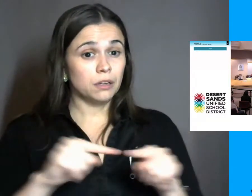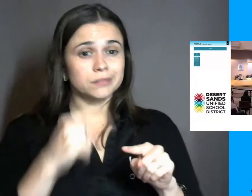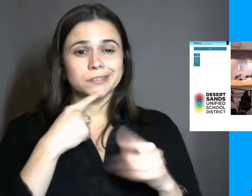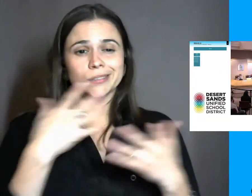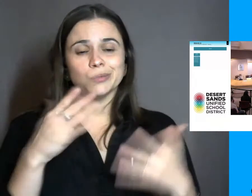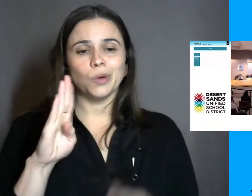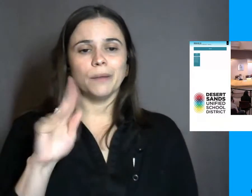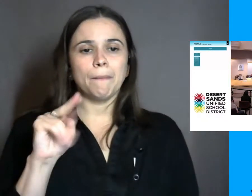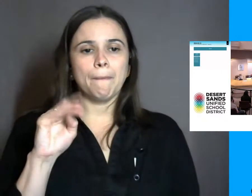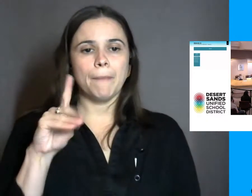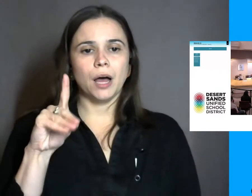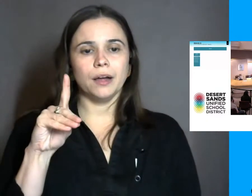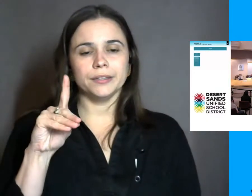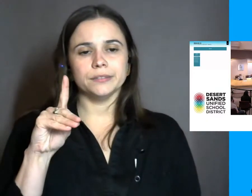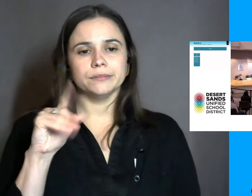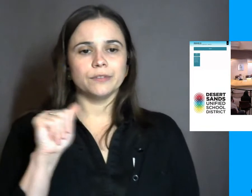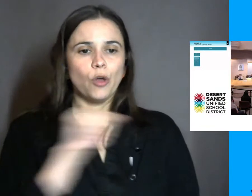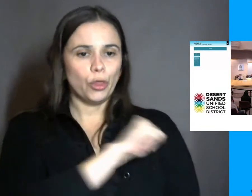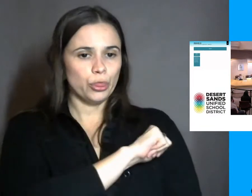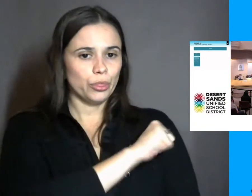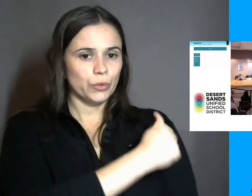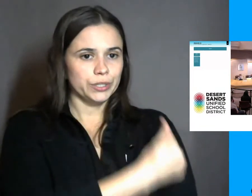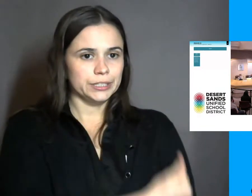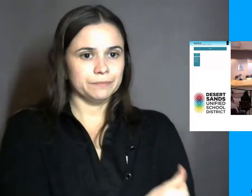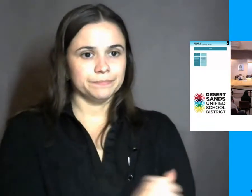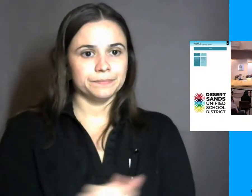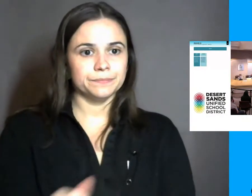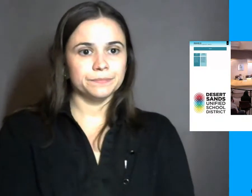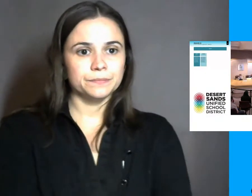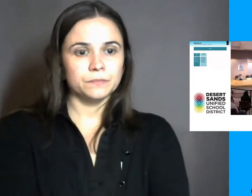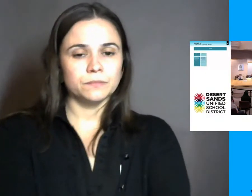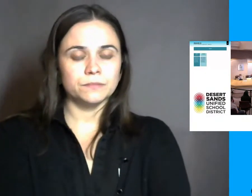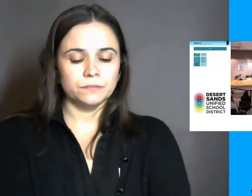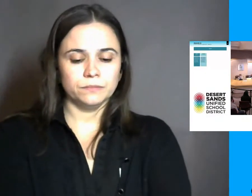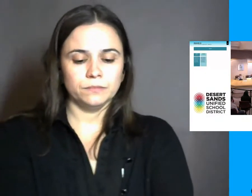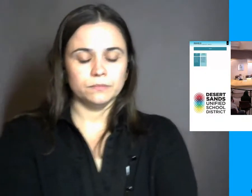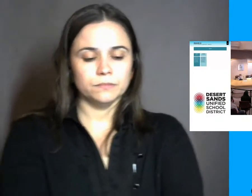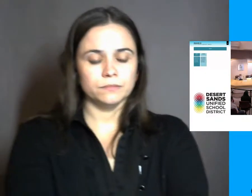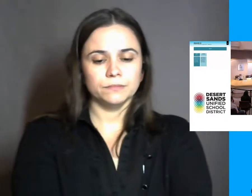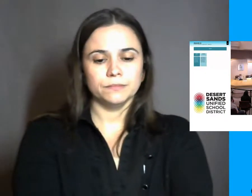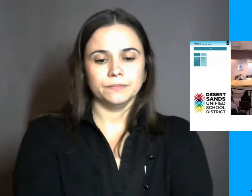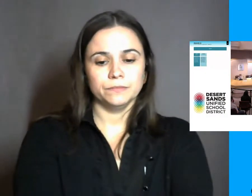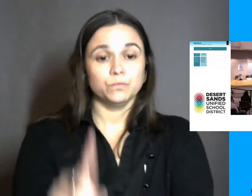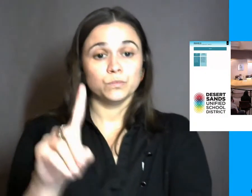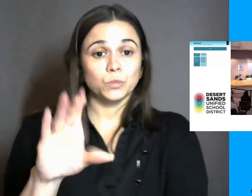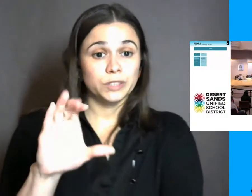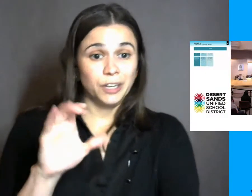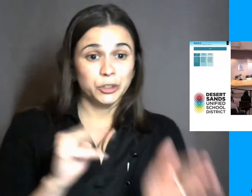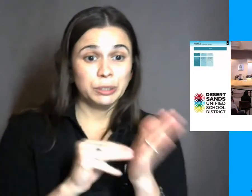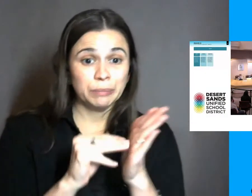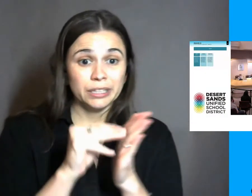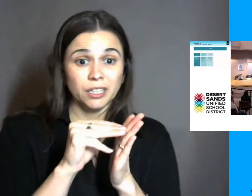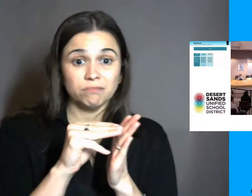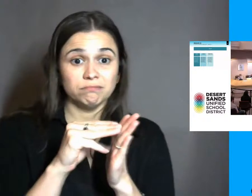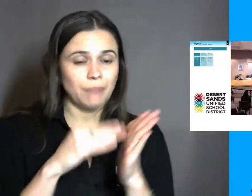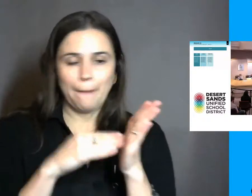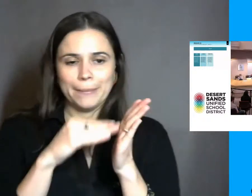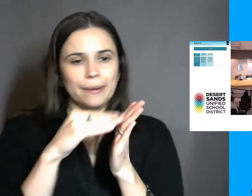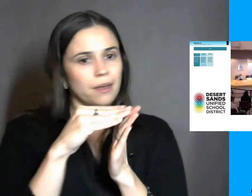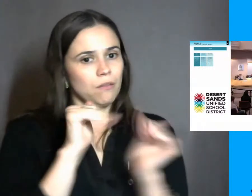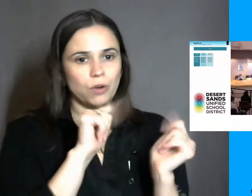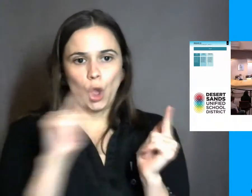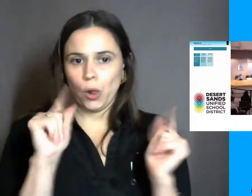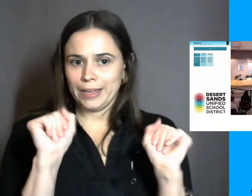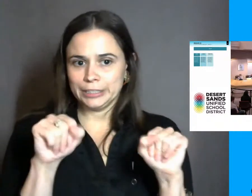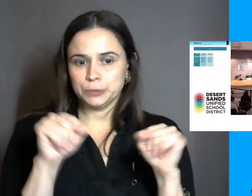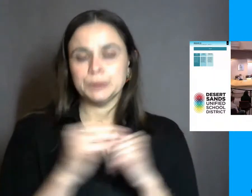slide. So moving on to the $100 million, which was phase two, out of those sites, we had all of those were eligible. We submitted all